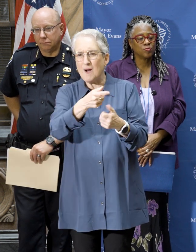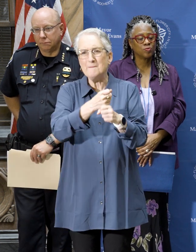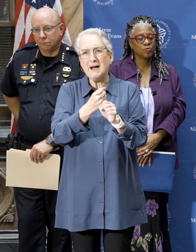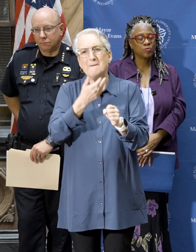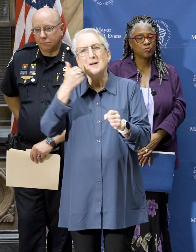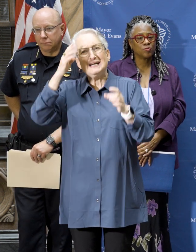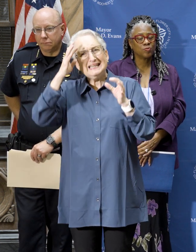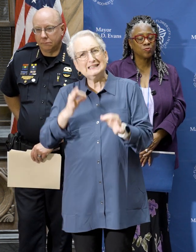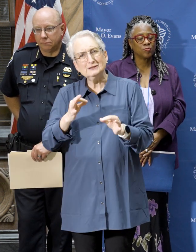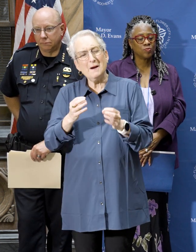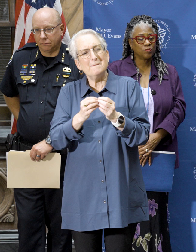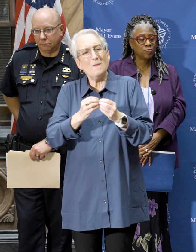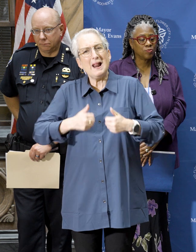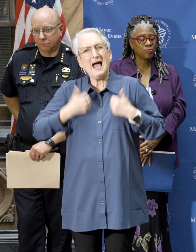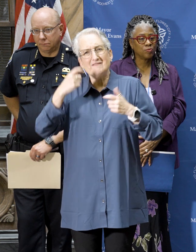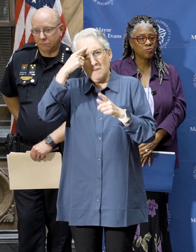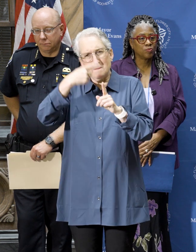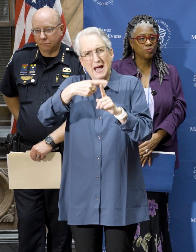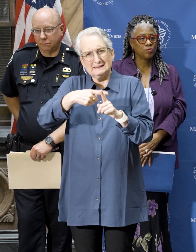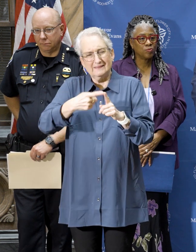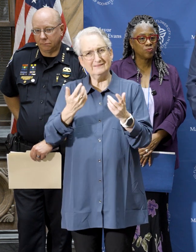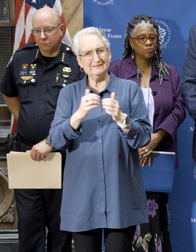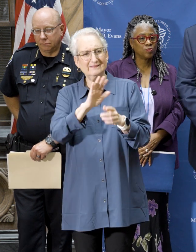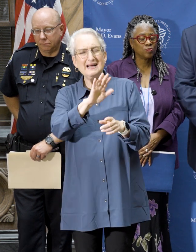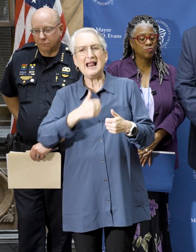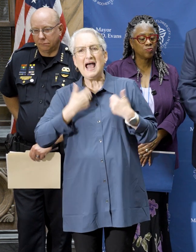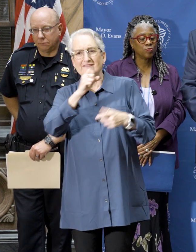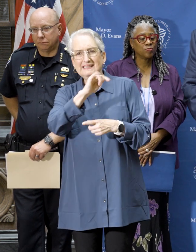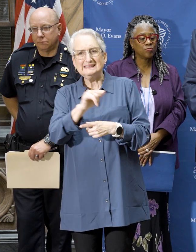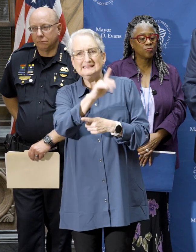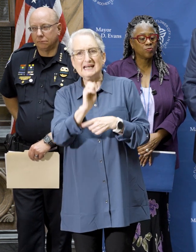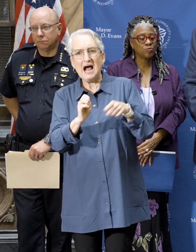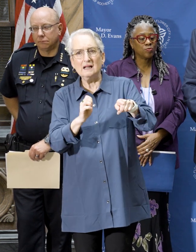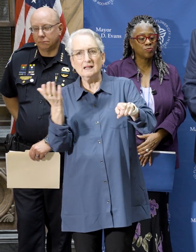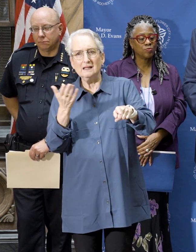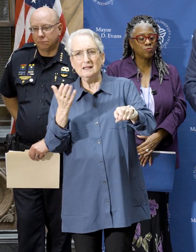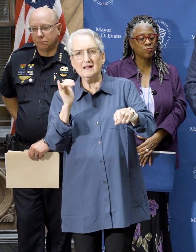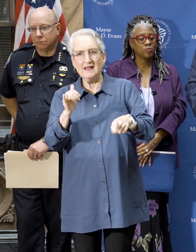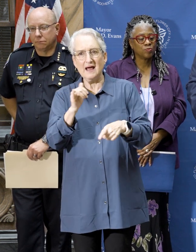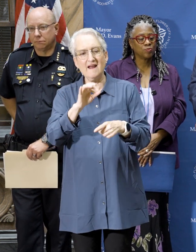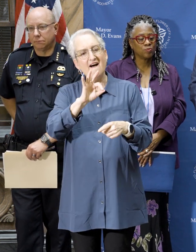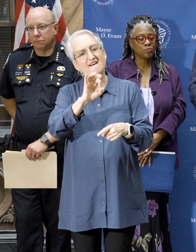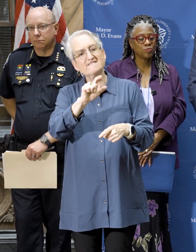live a more positive lifestyle. These fellows, as we call them, they receive care mentorship,